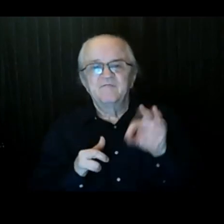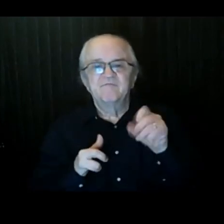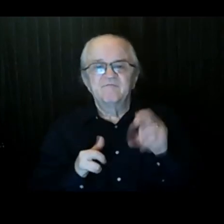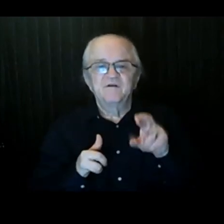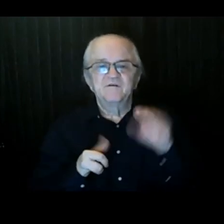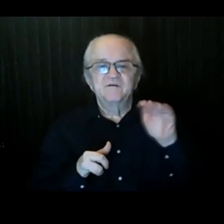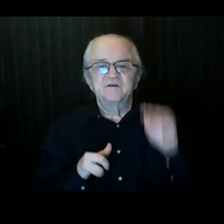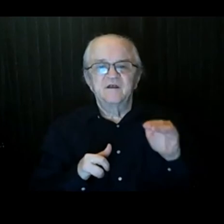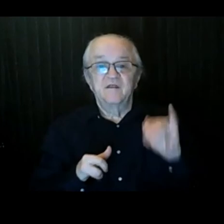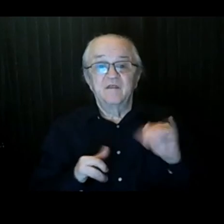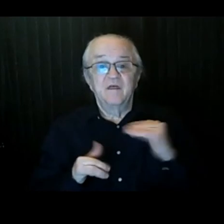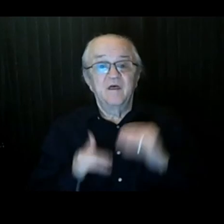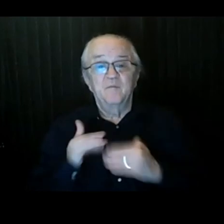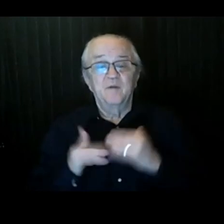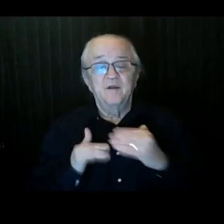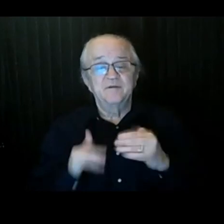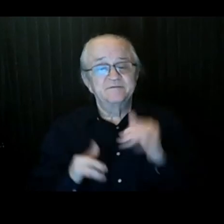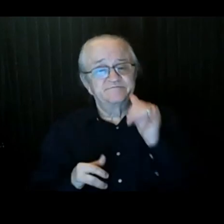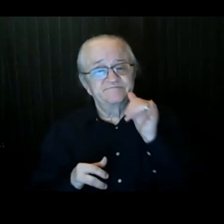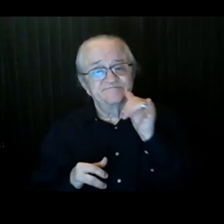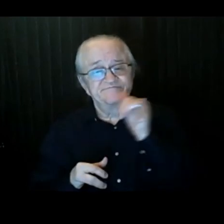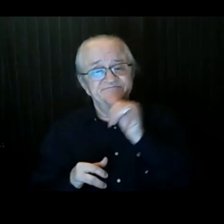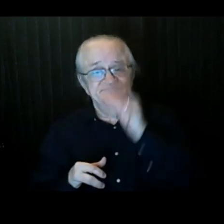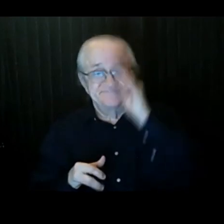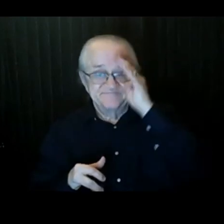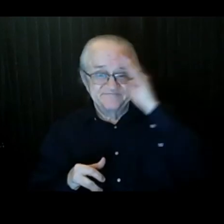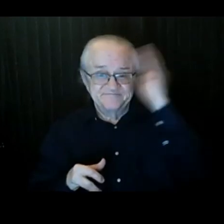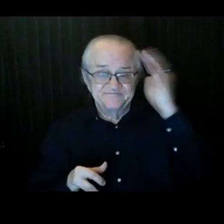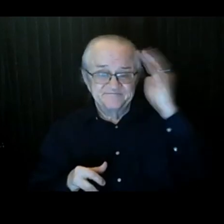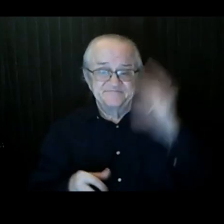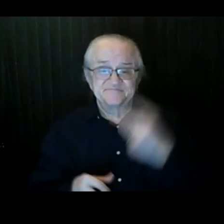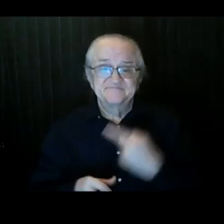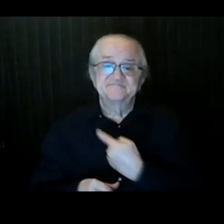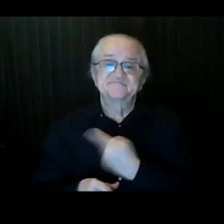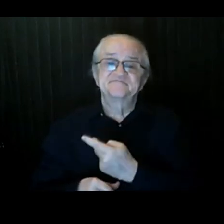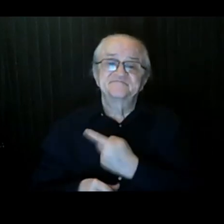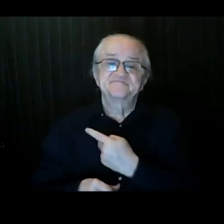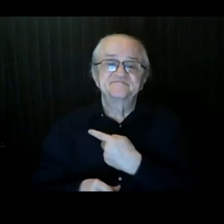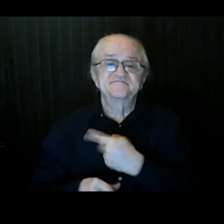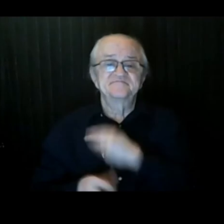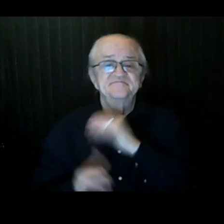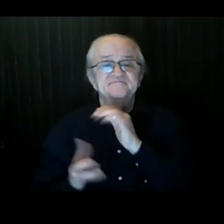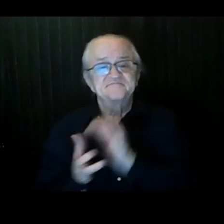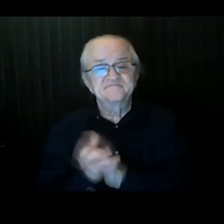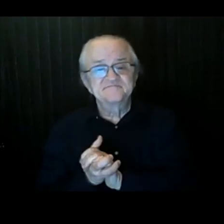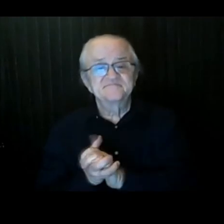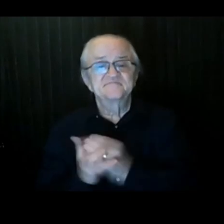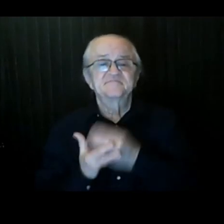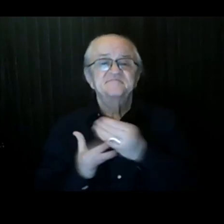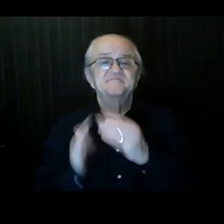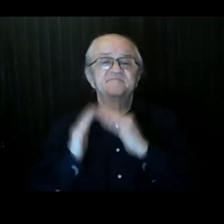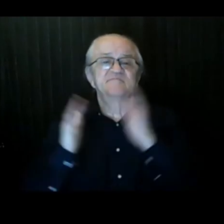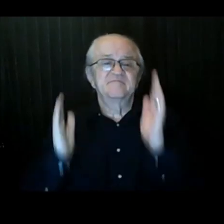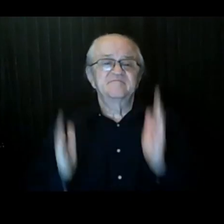That process was ludicrous. Vicky and I got married. We bought a house. We decided